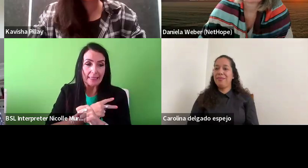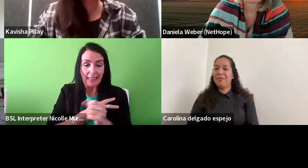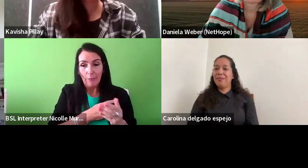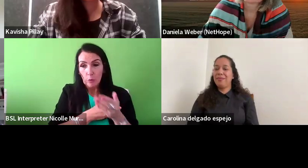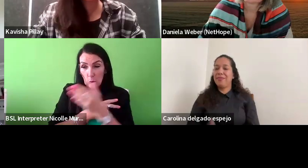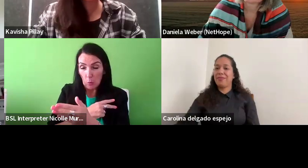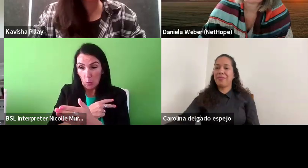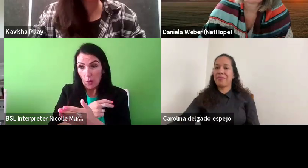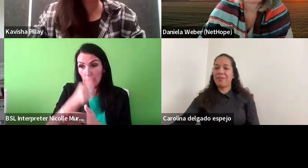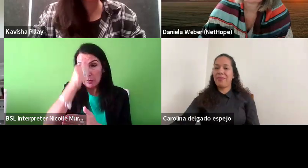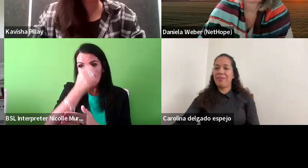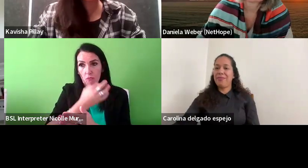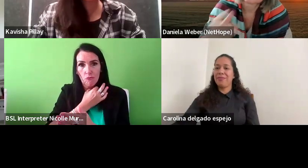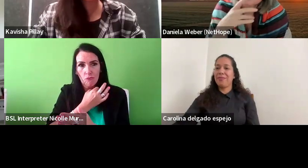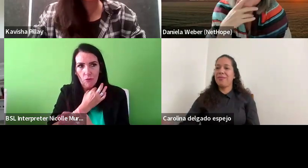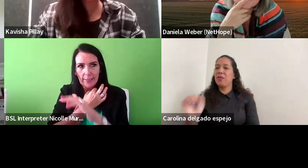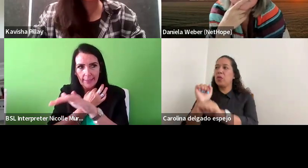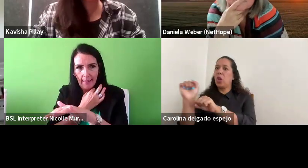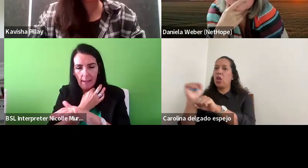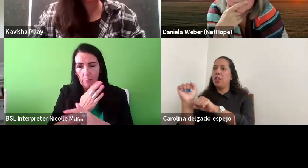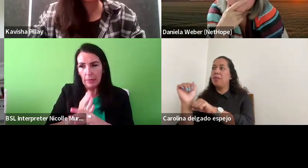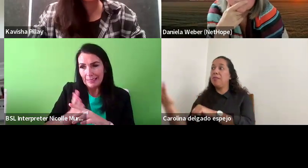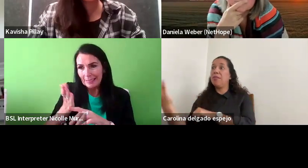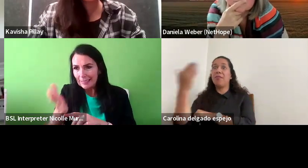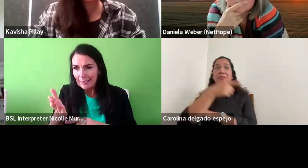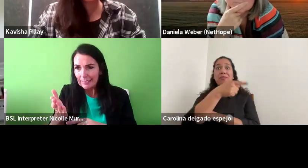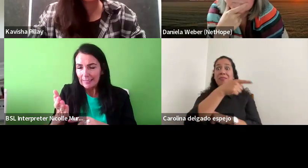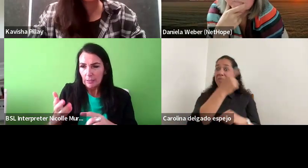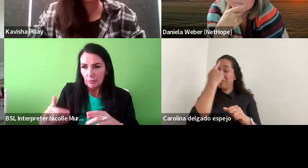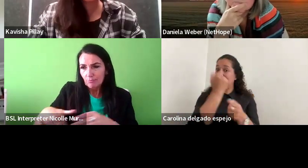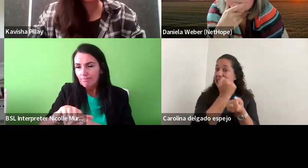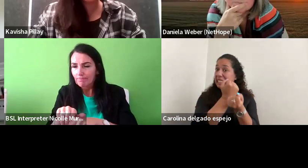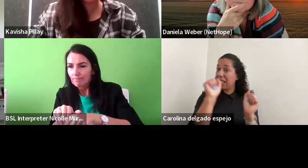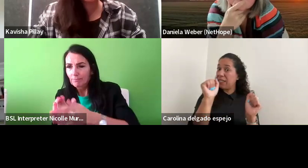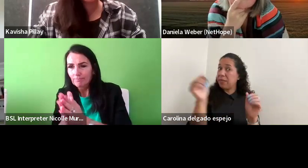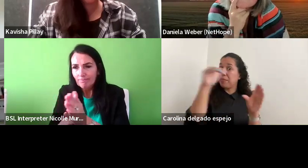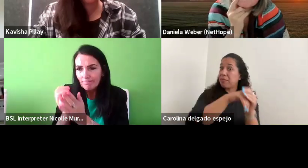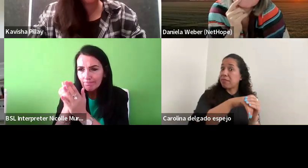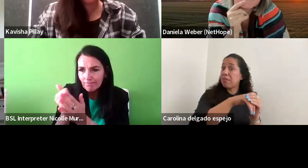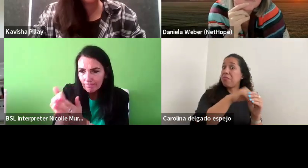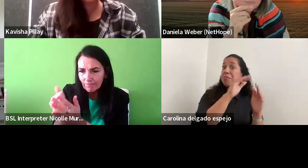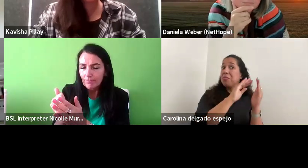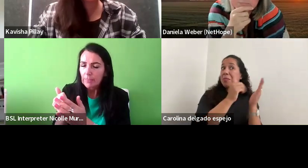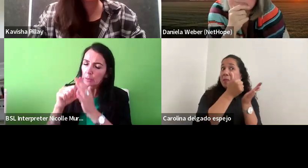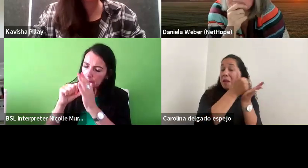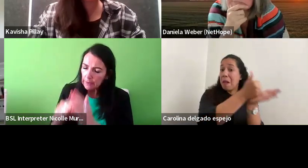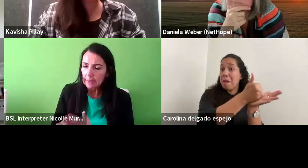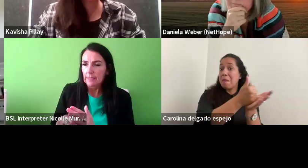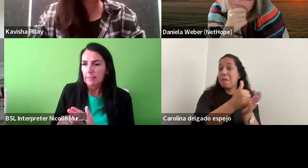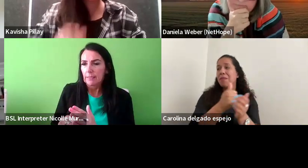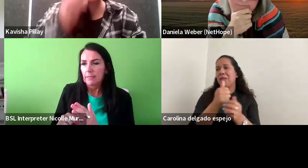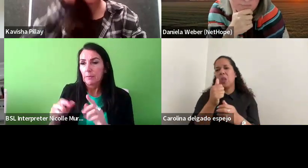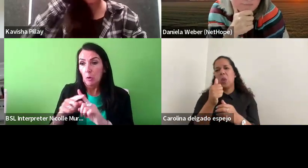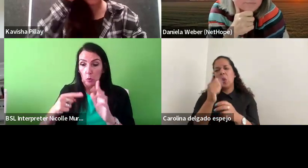the risks and really to examine our role when it comes to, making sure that that AI in